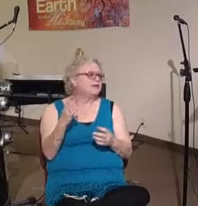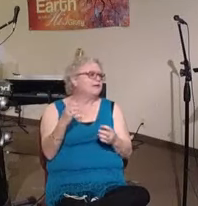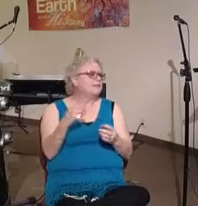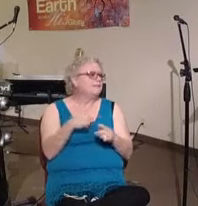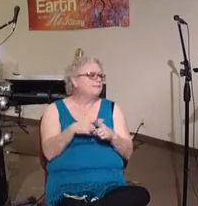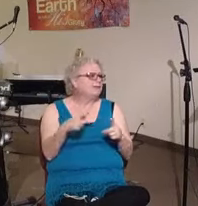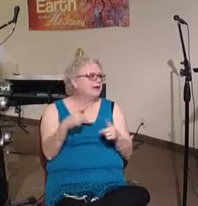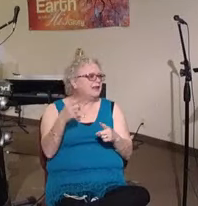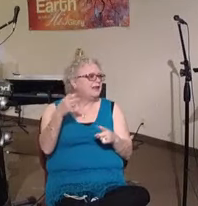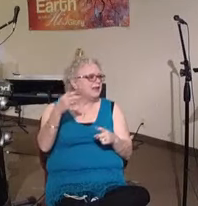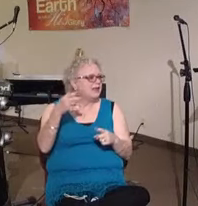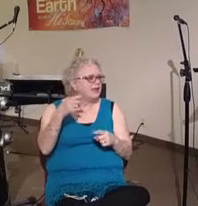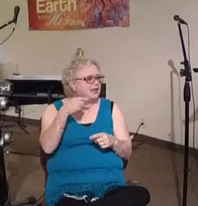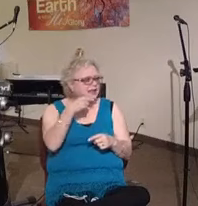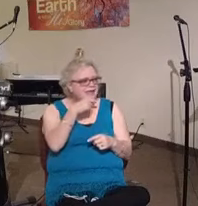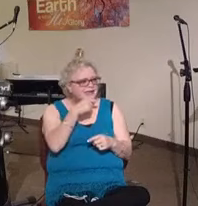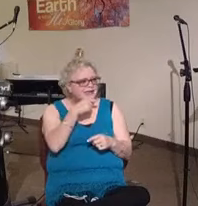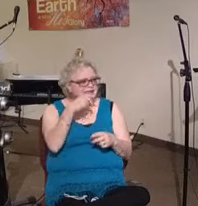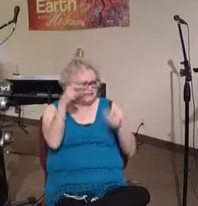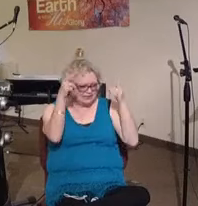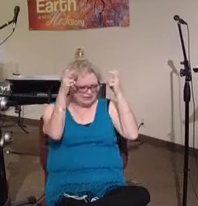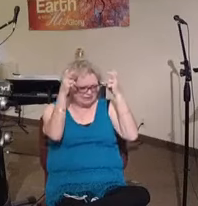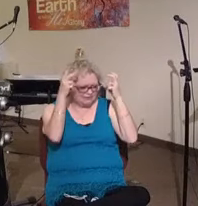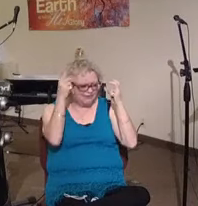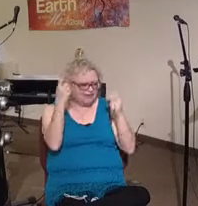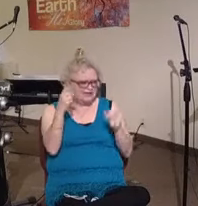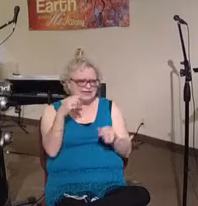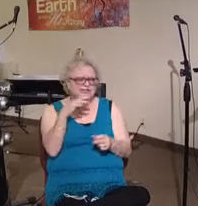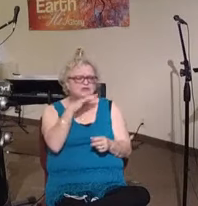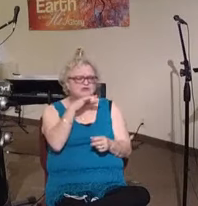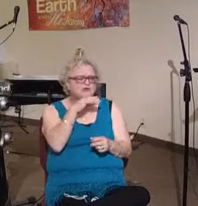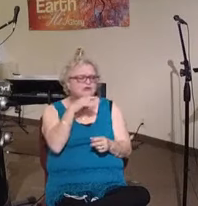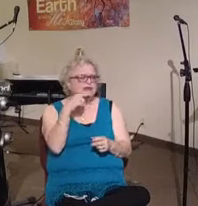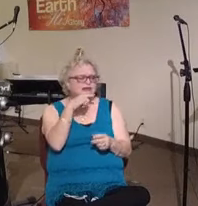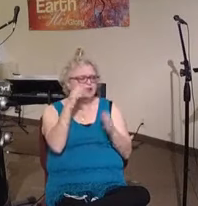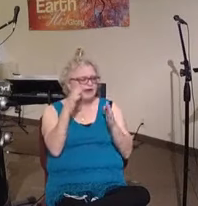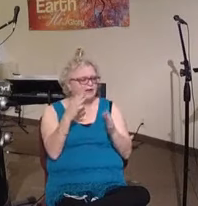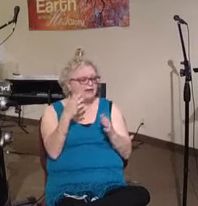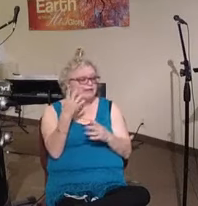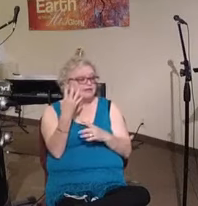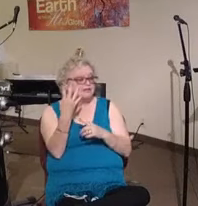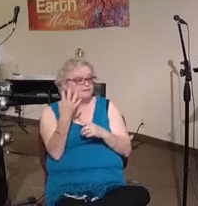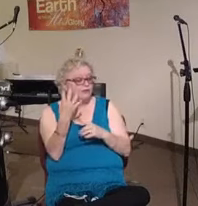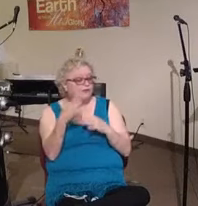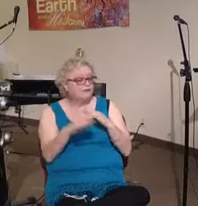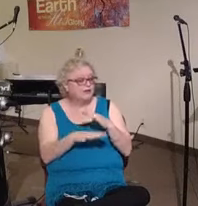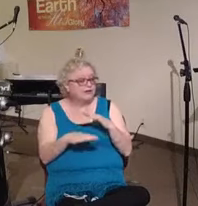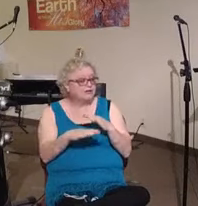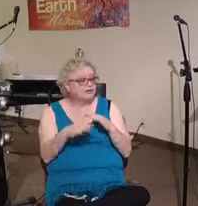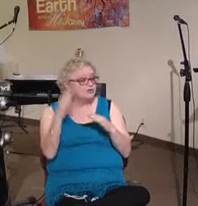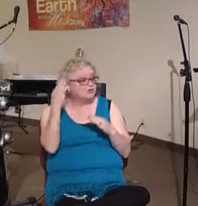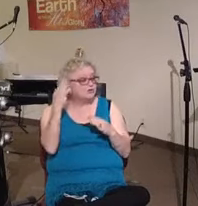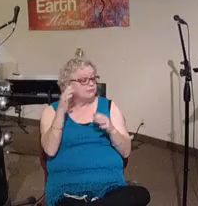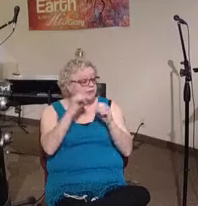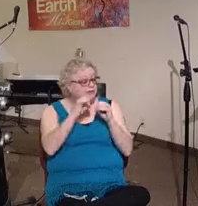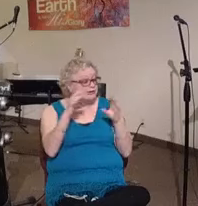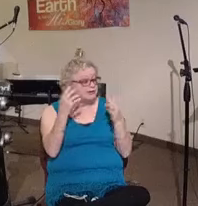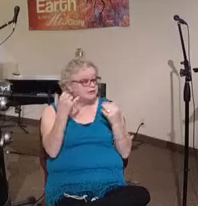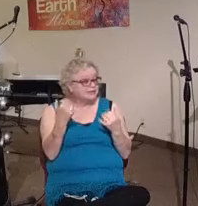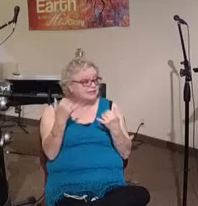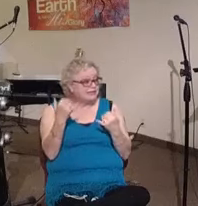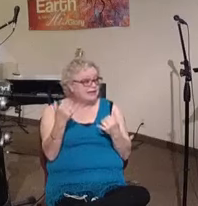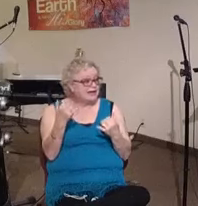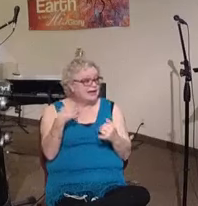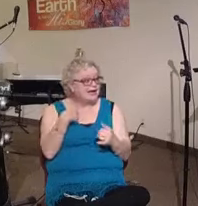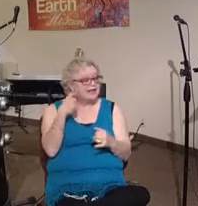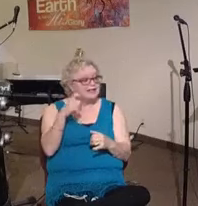him, the devil. And he's a dirty liar. And these four foundations are going to come very clear today. And